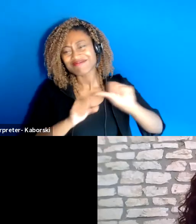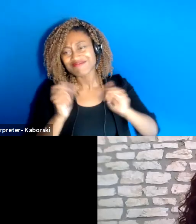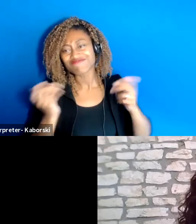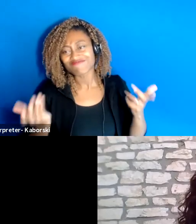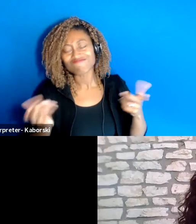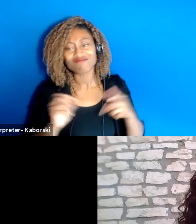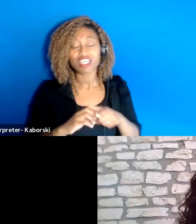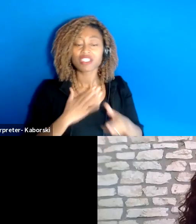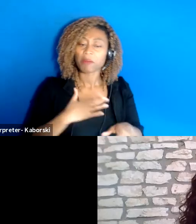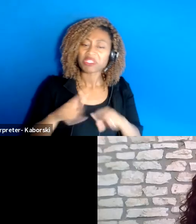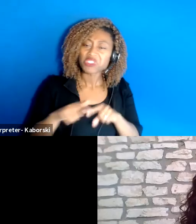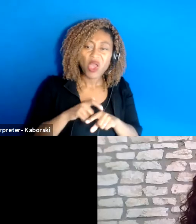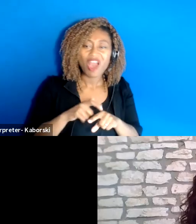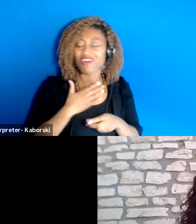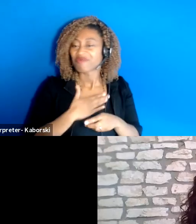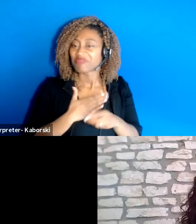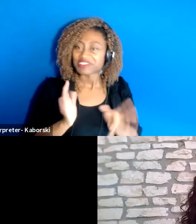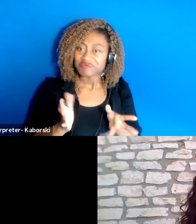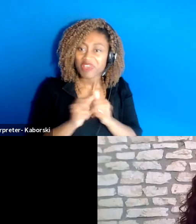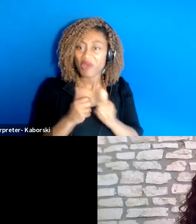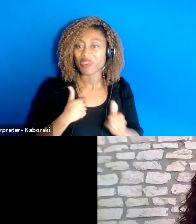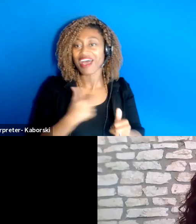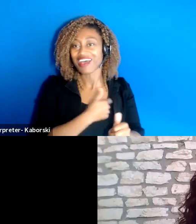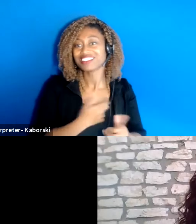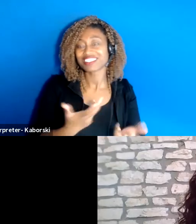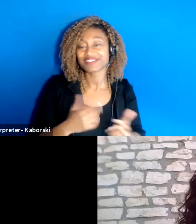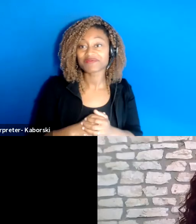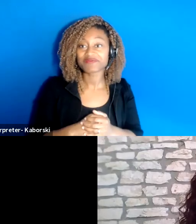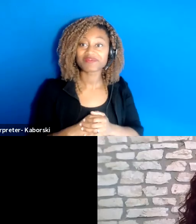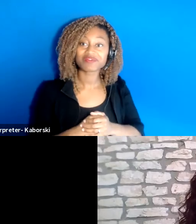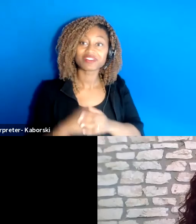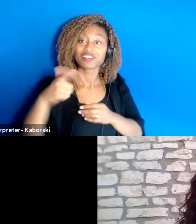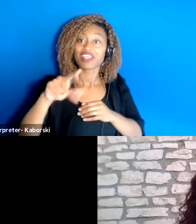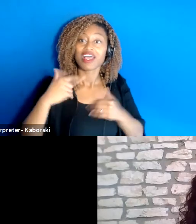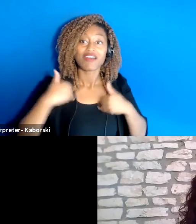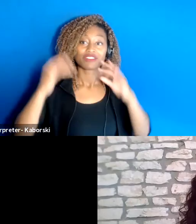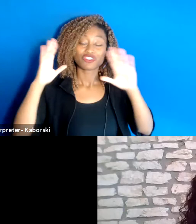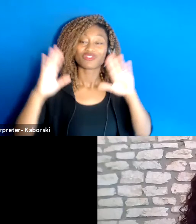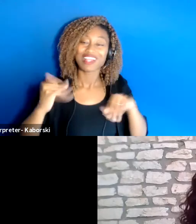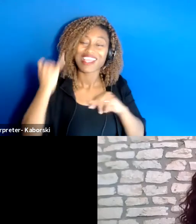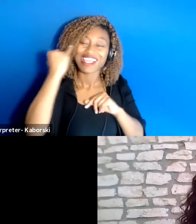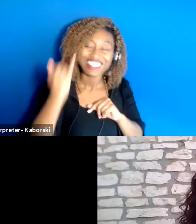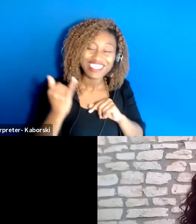to call and talk it out. You all have some really great ideas that